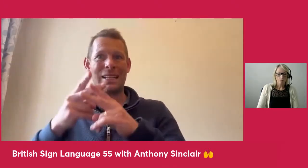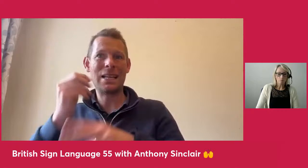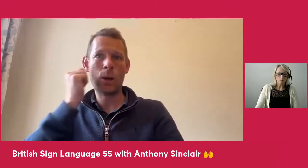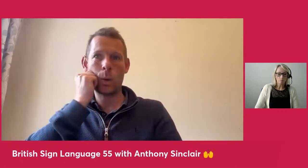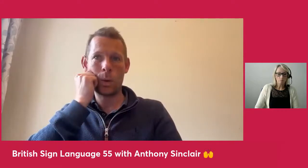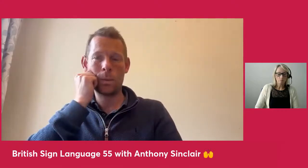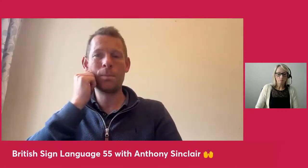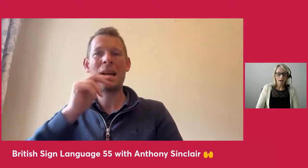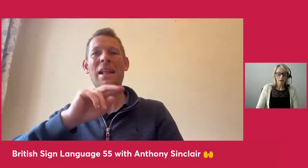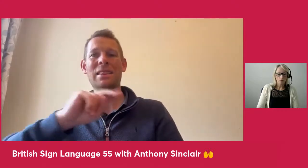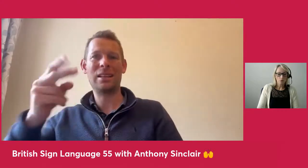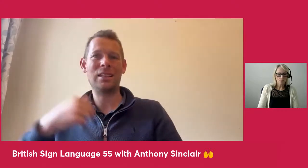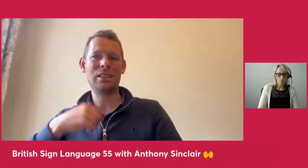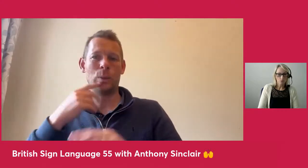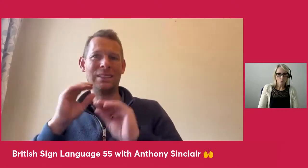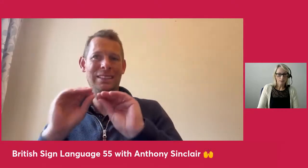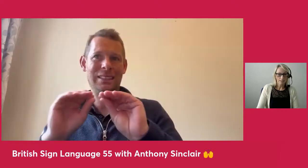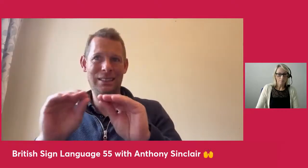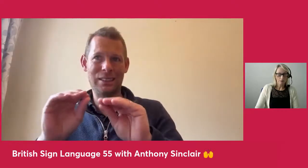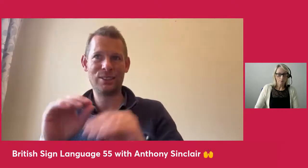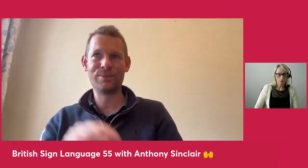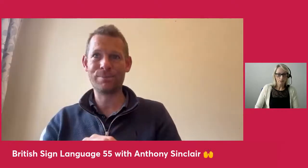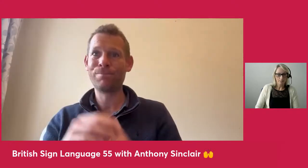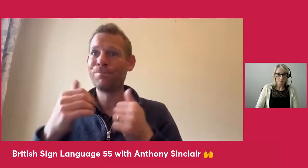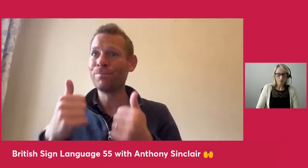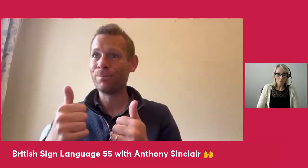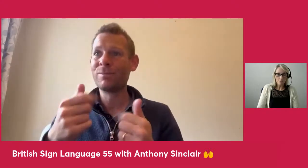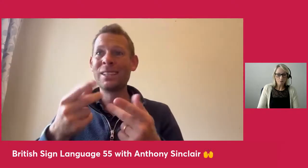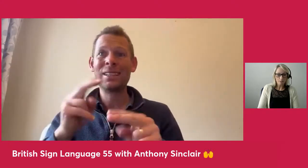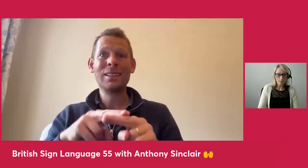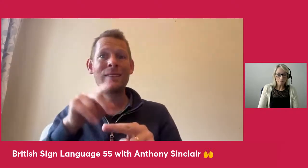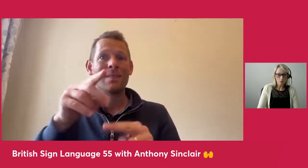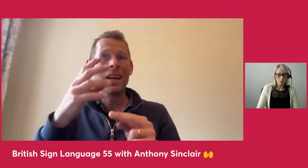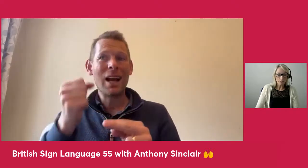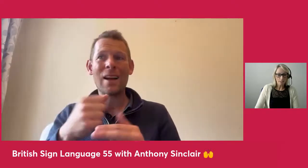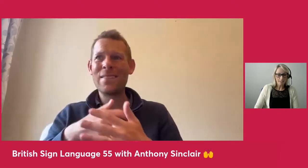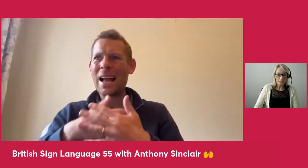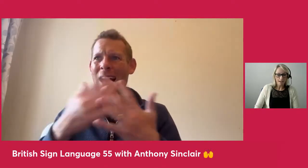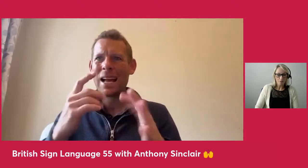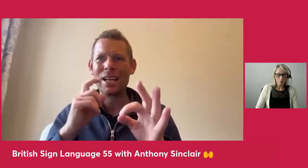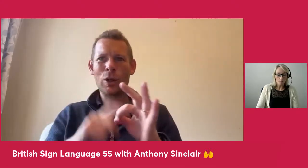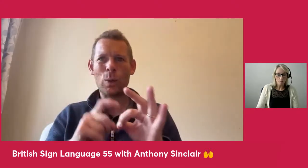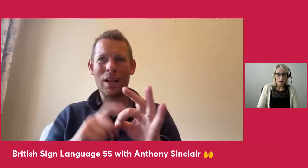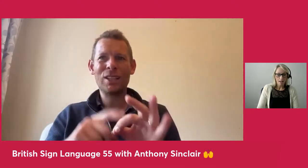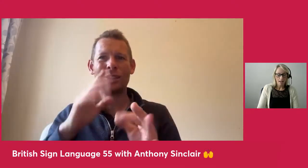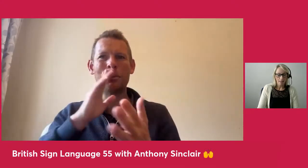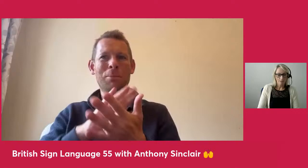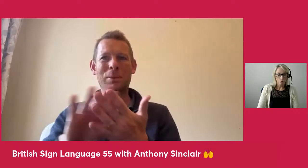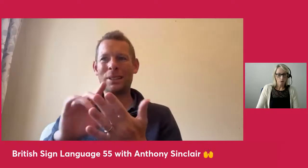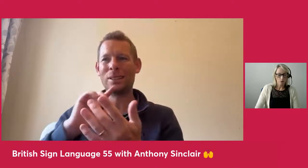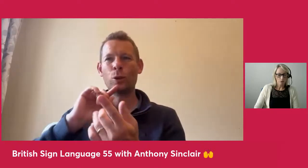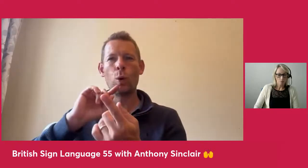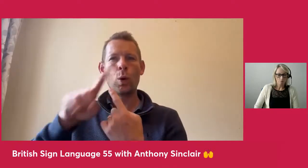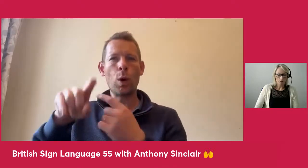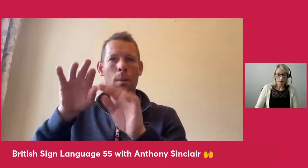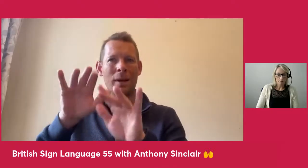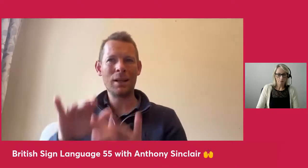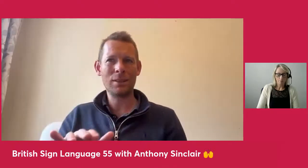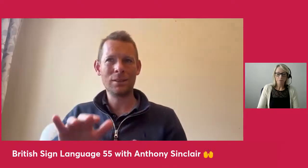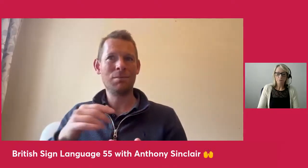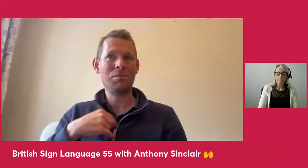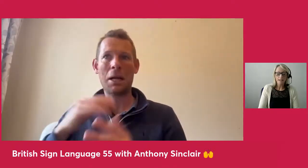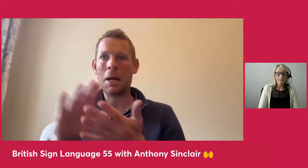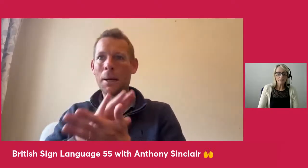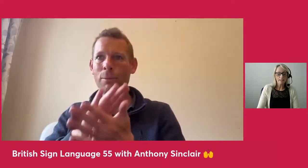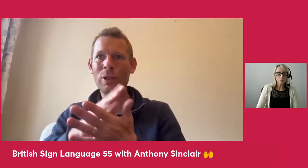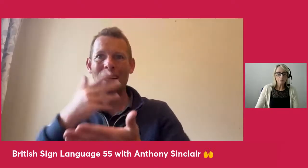So, I want to also talk a little bit about the experience of a deaf person in a care home, and then we'll learn some vocabulary.